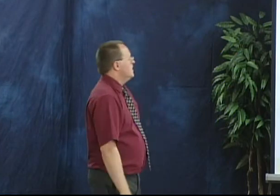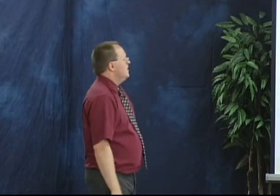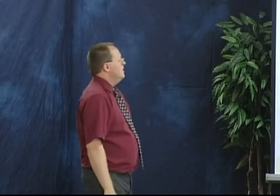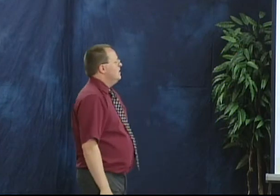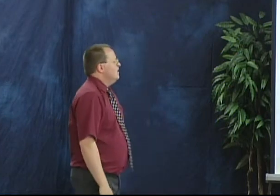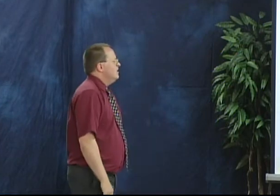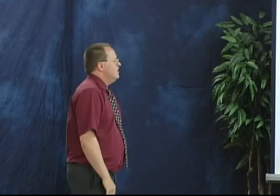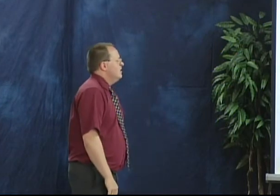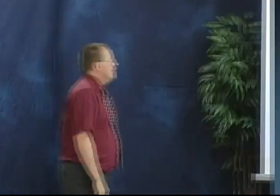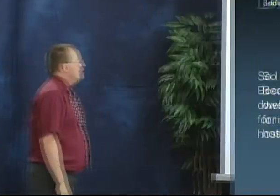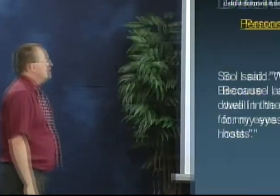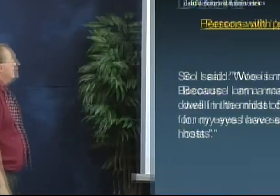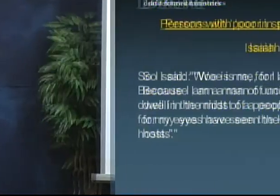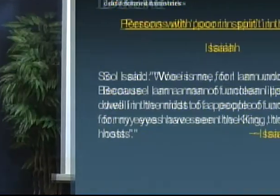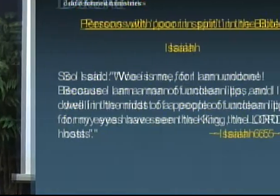them.